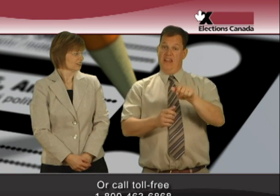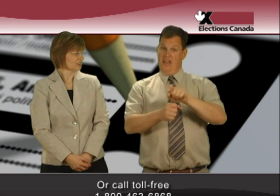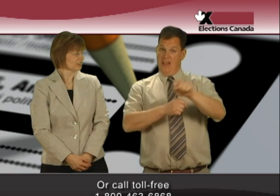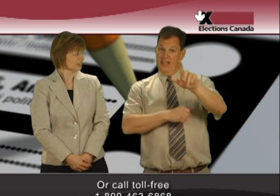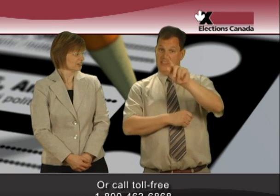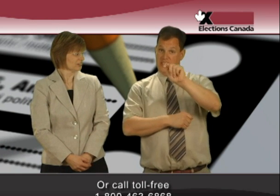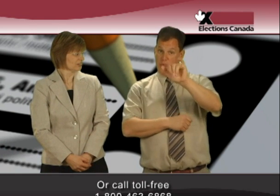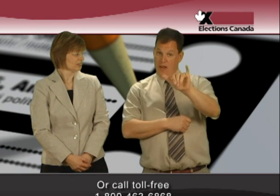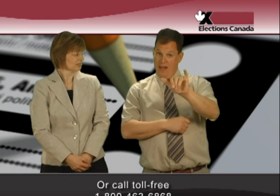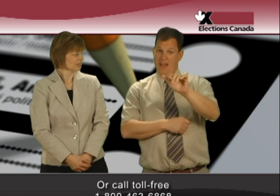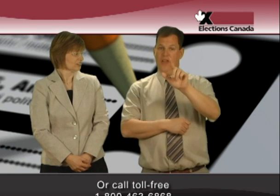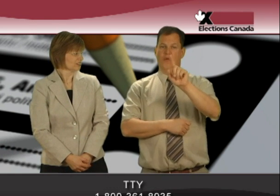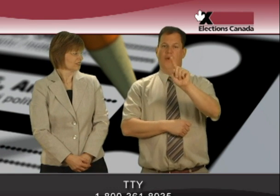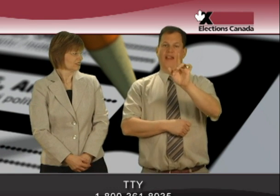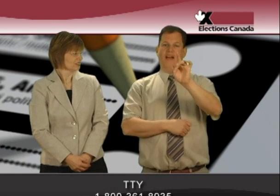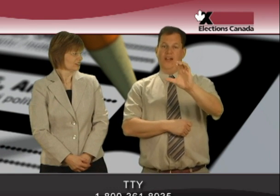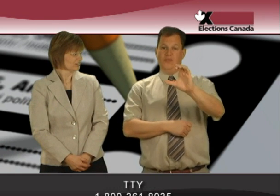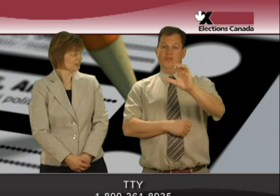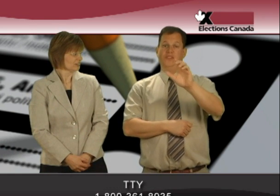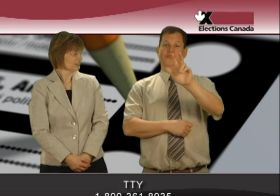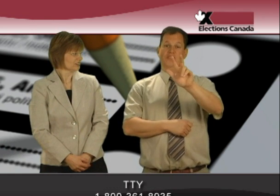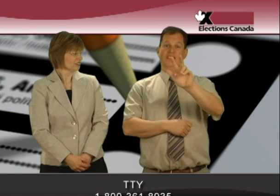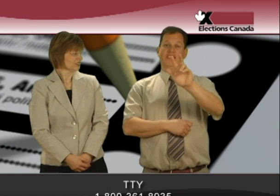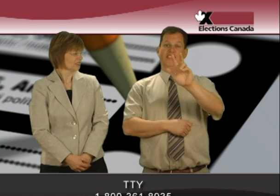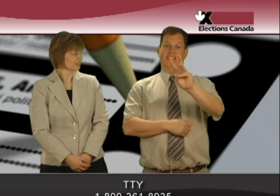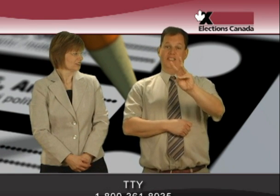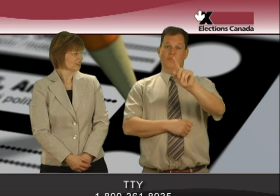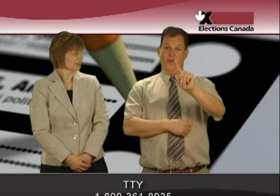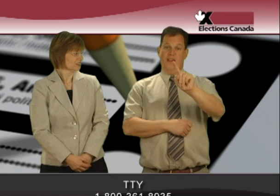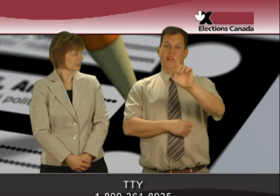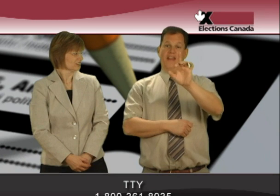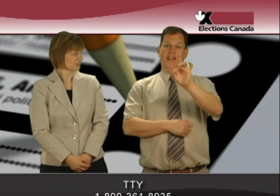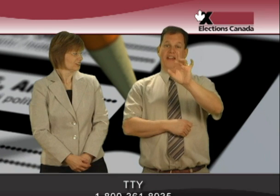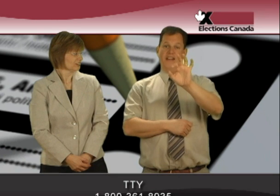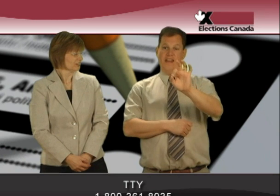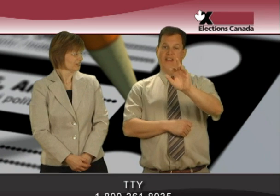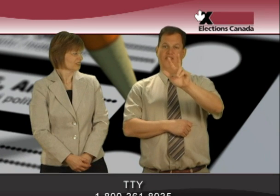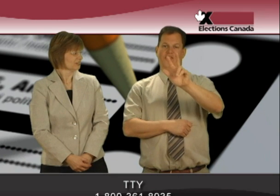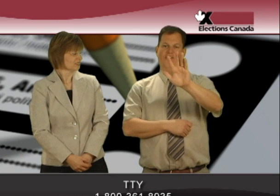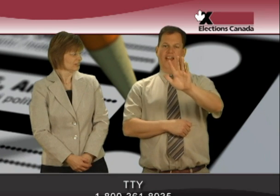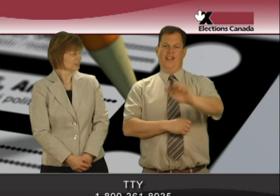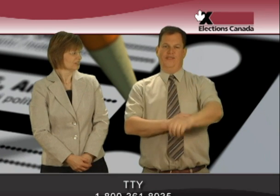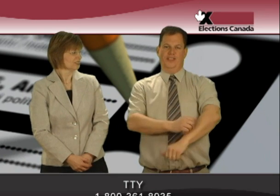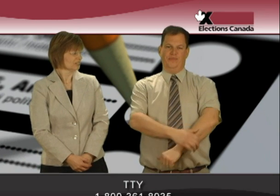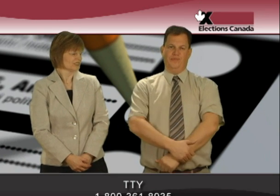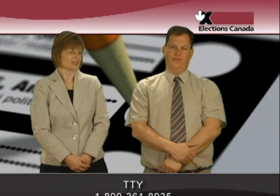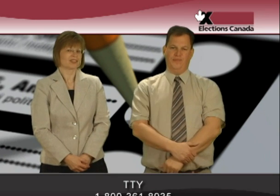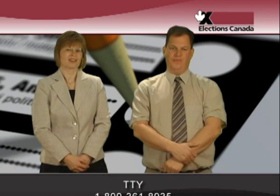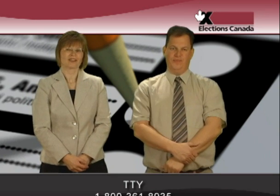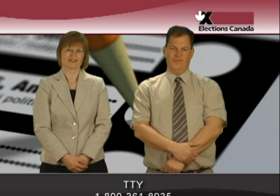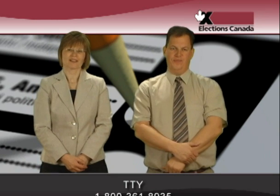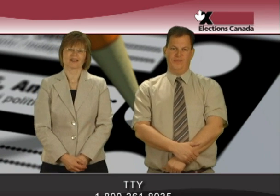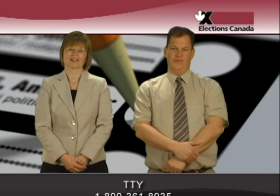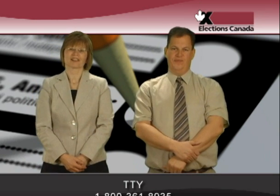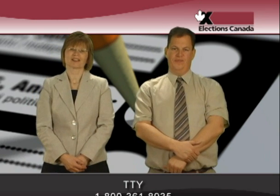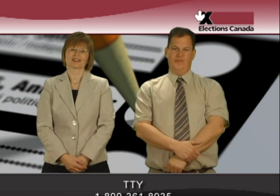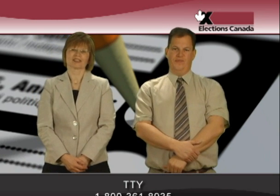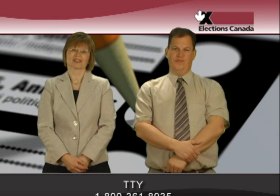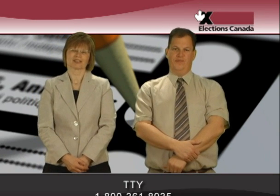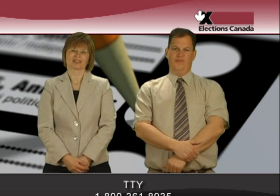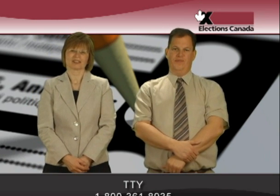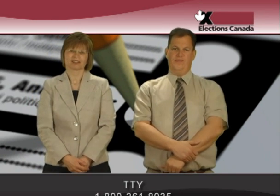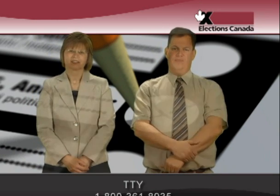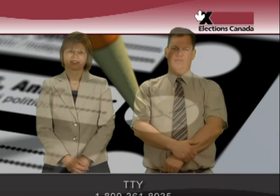-6868, TTY 1-800-361-8935.